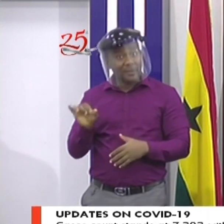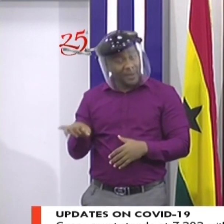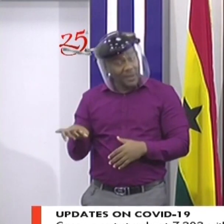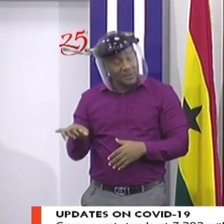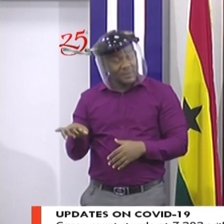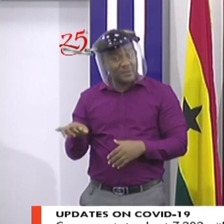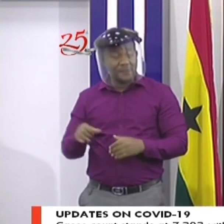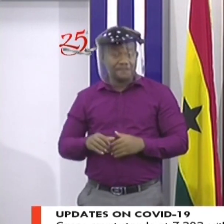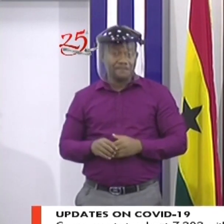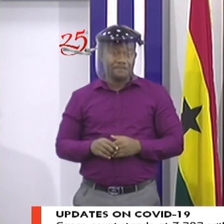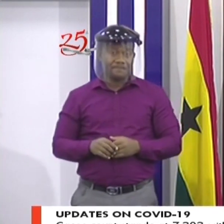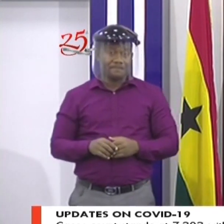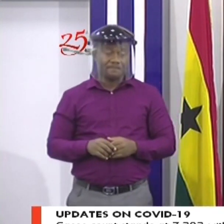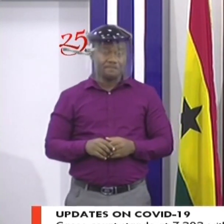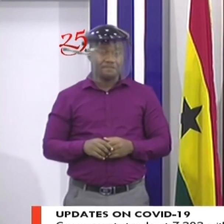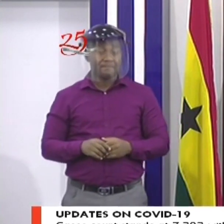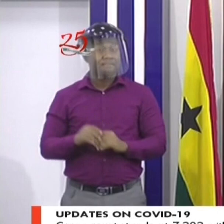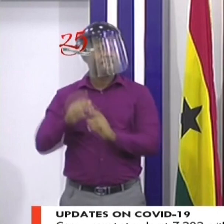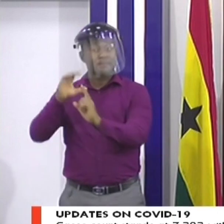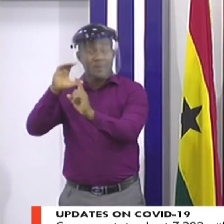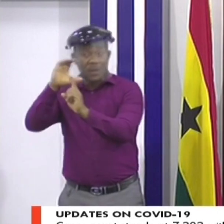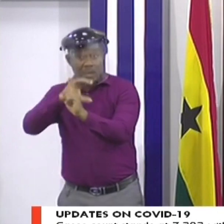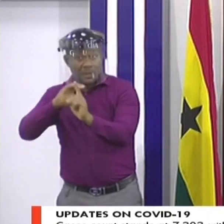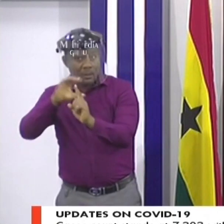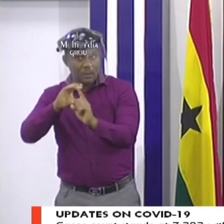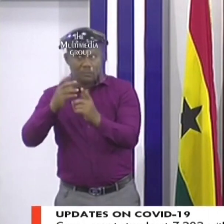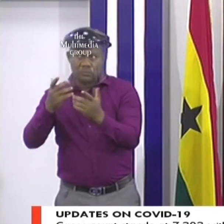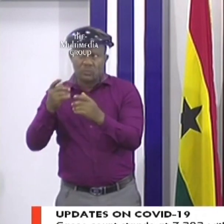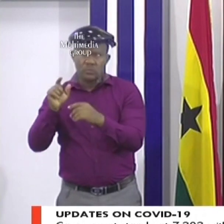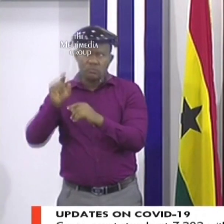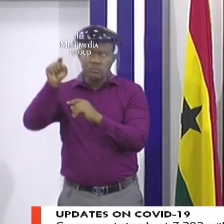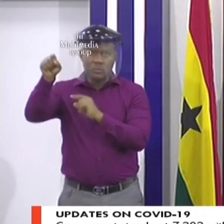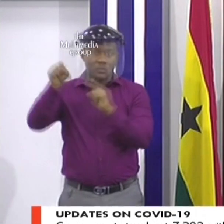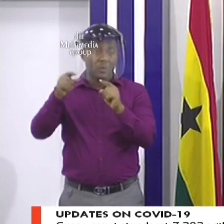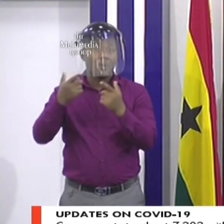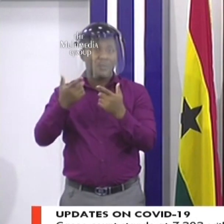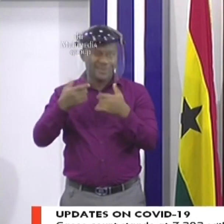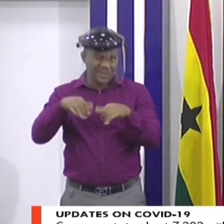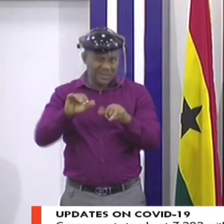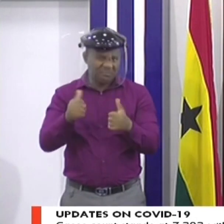ongoing. Contact tracing and follow-up, the various challenges.